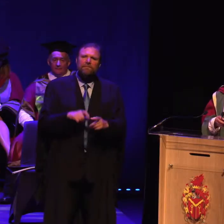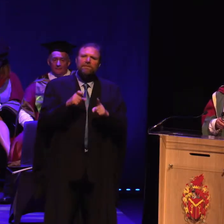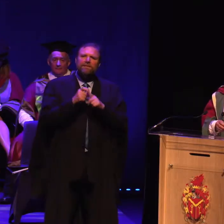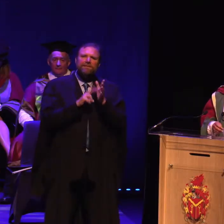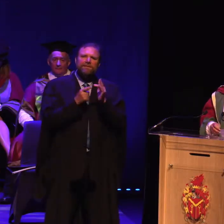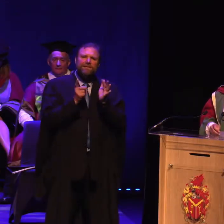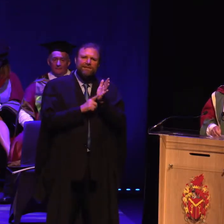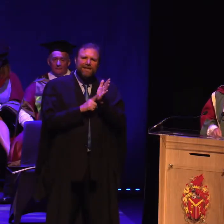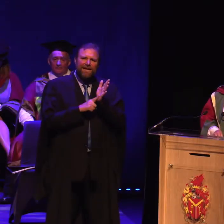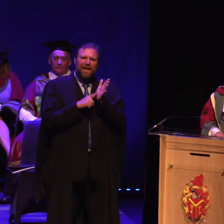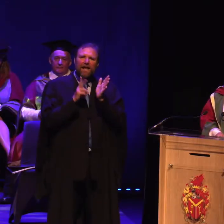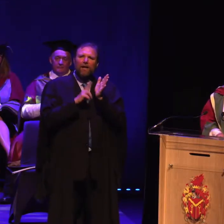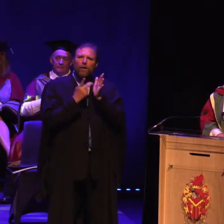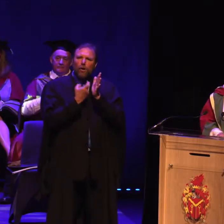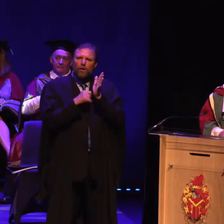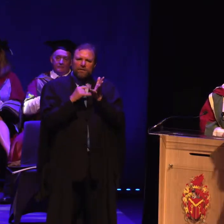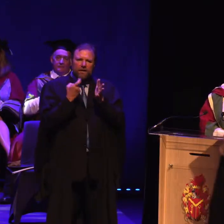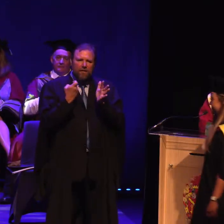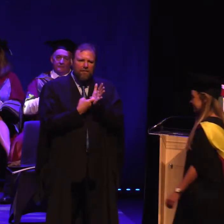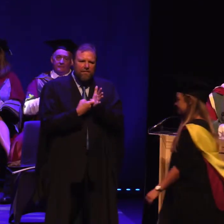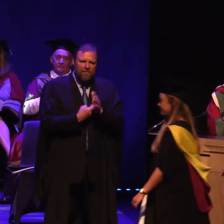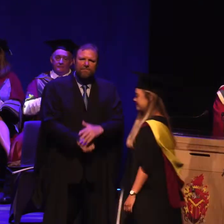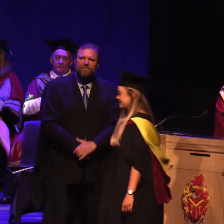Danielle Mercer.